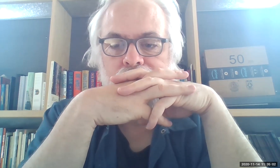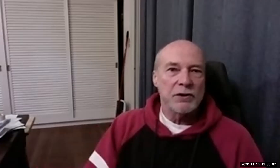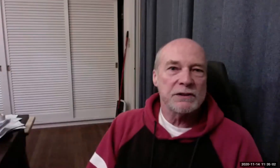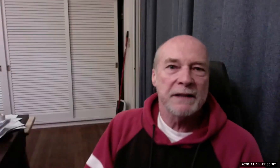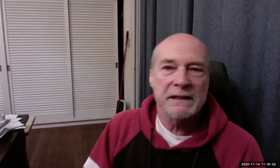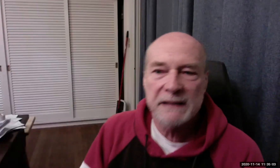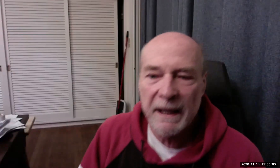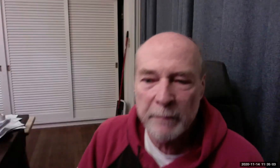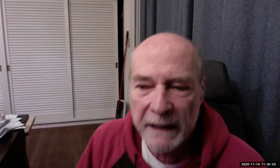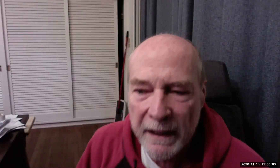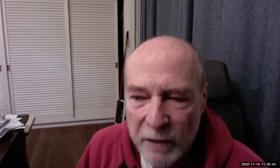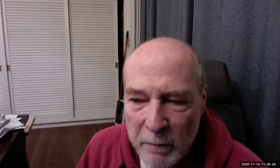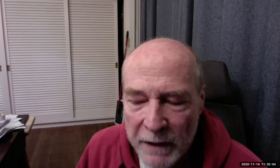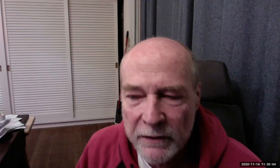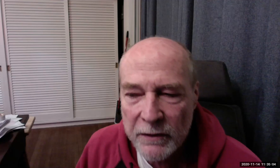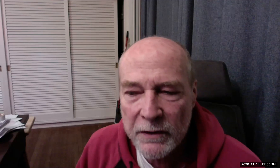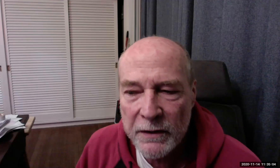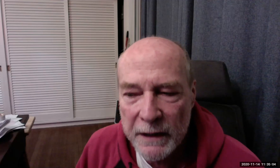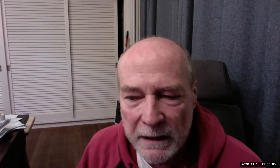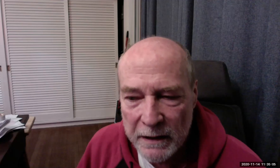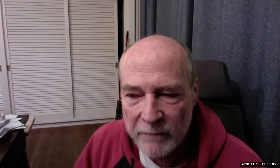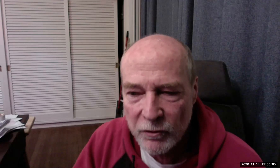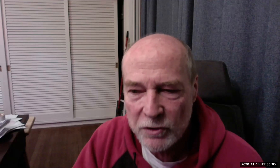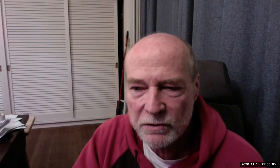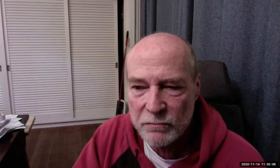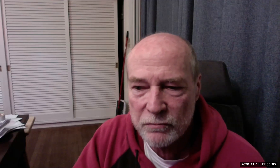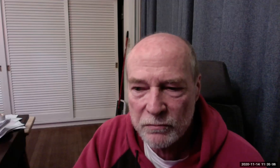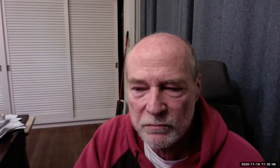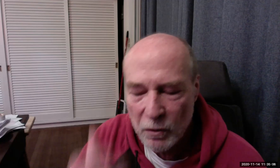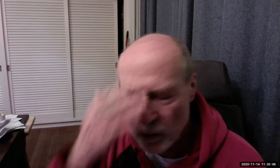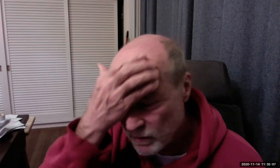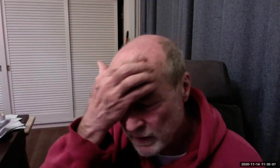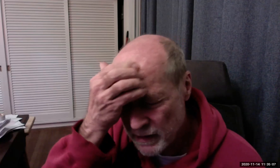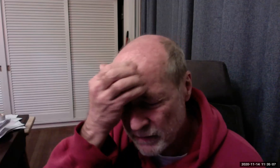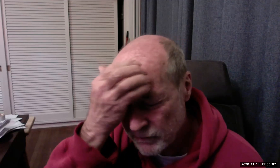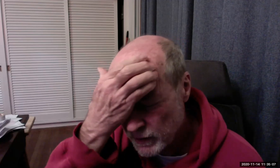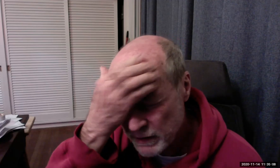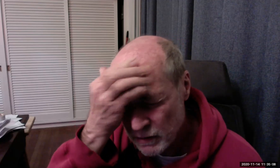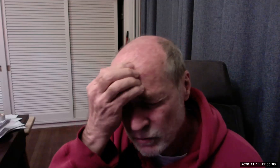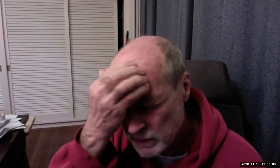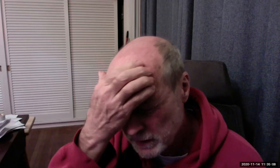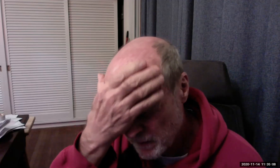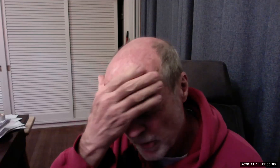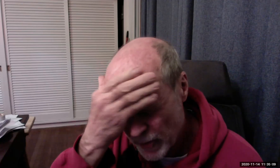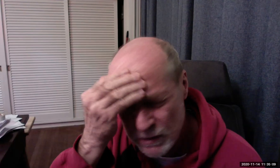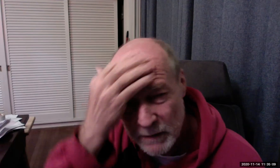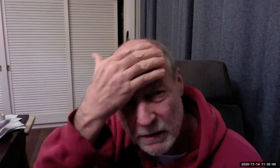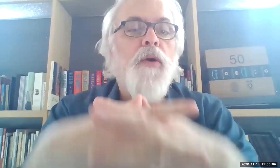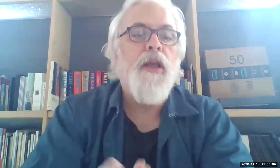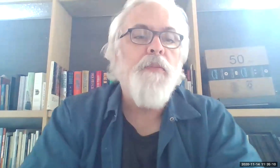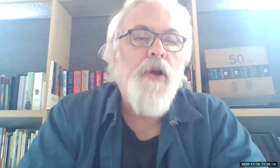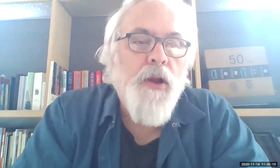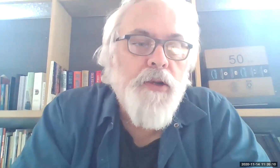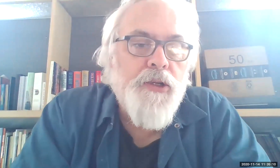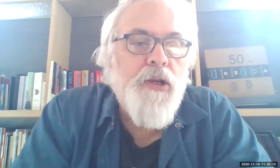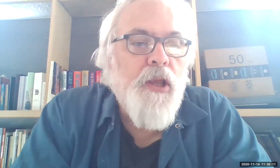And so you said this is happening every month, the first, or till Christmas or something? No, we're